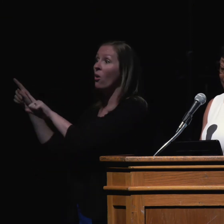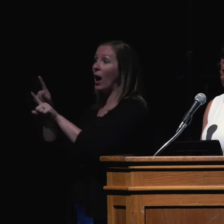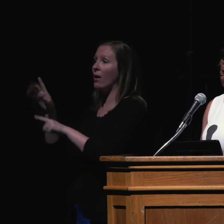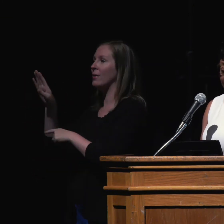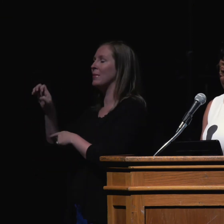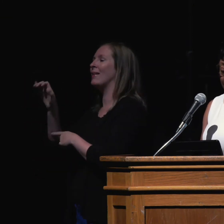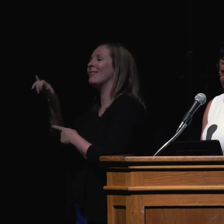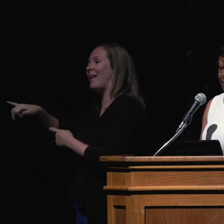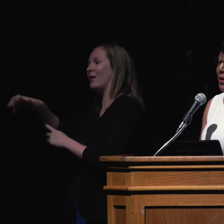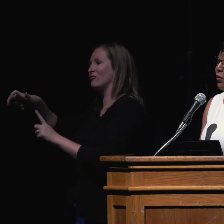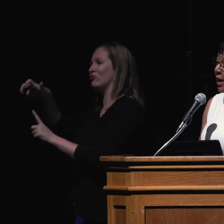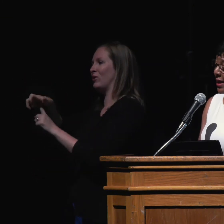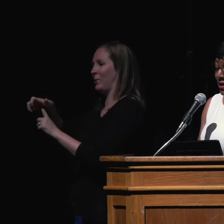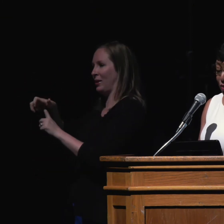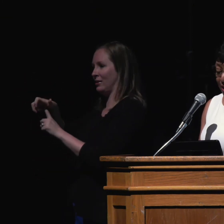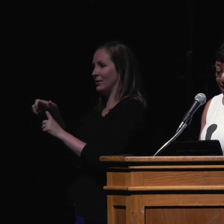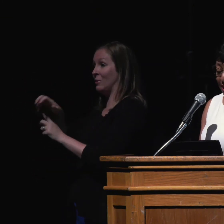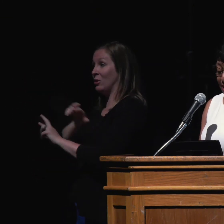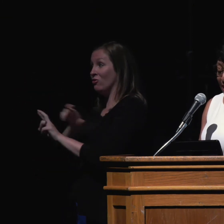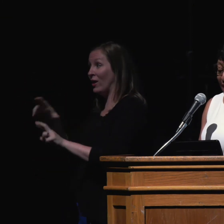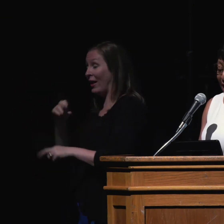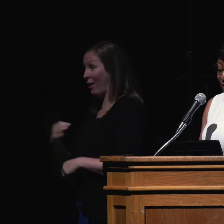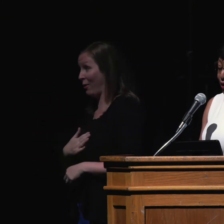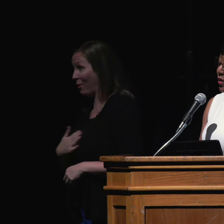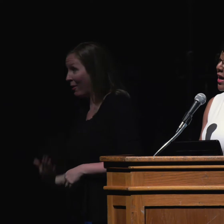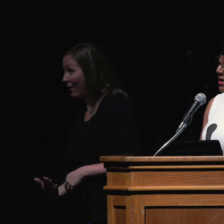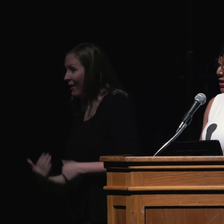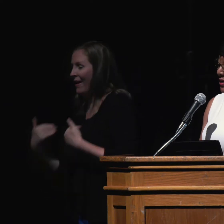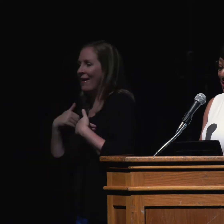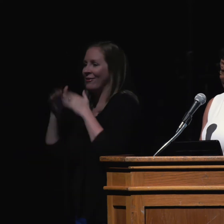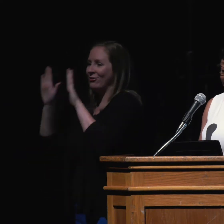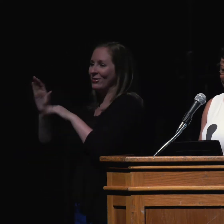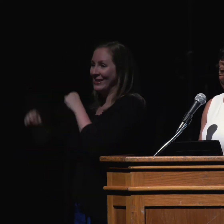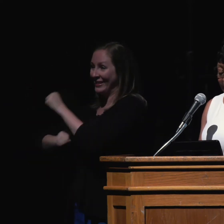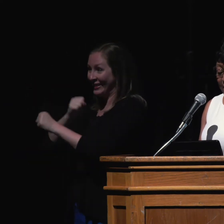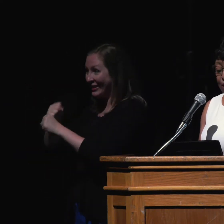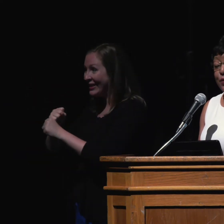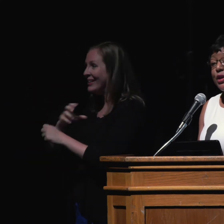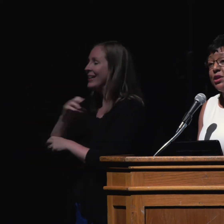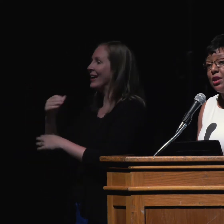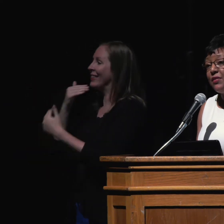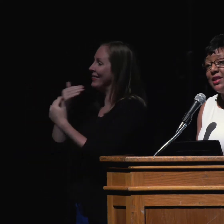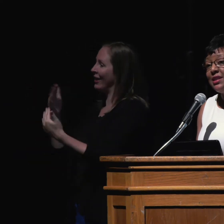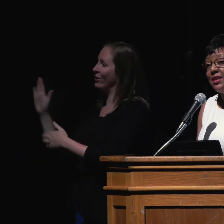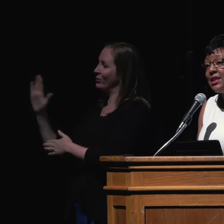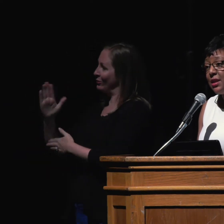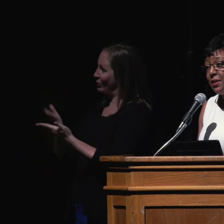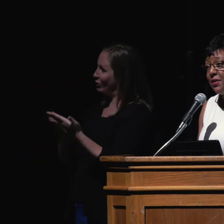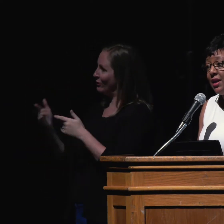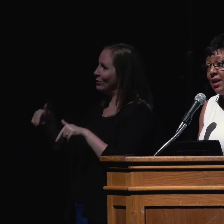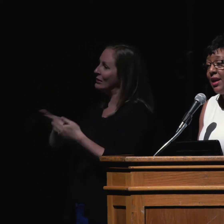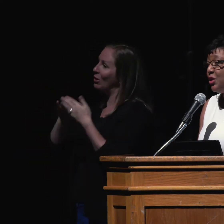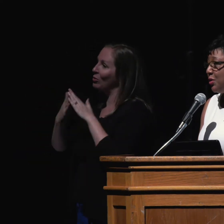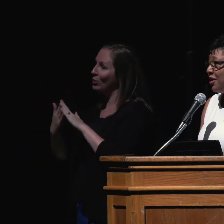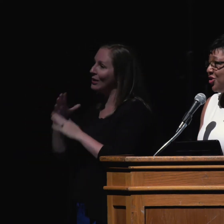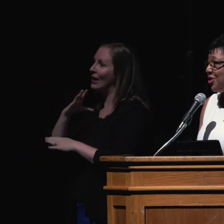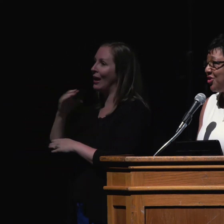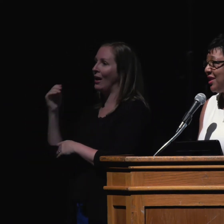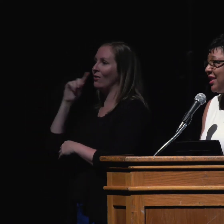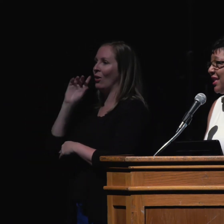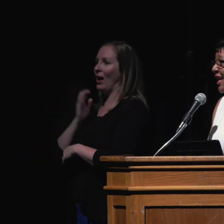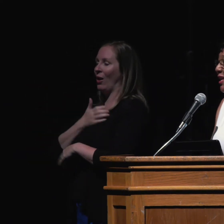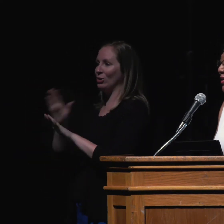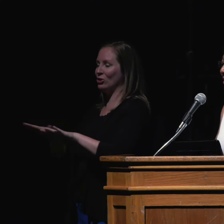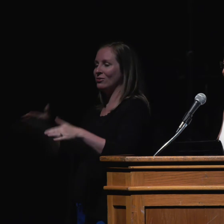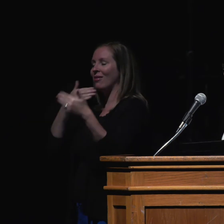that champion. Be ready and willing. Have a great year, and thank you for your service to this community and to our